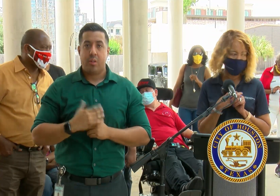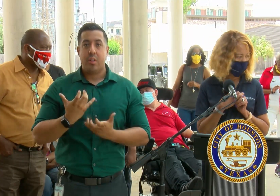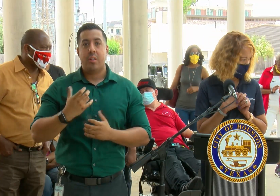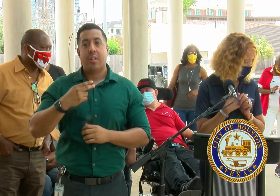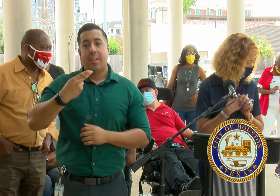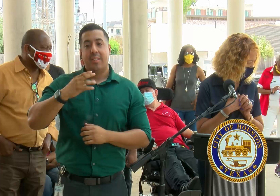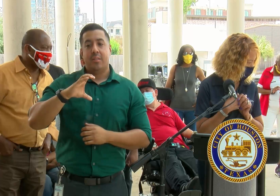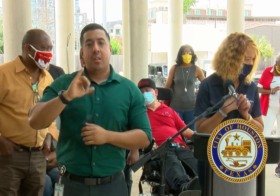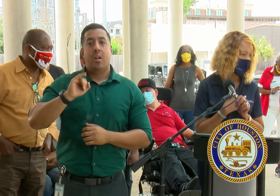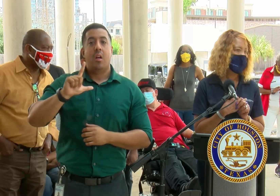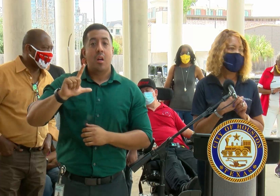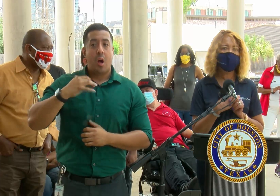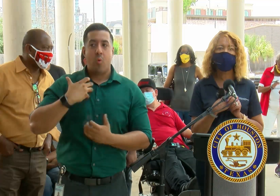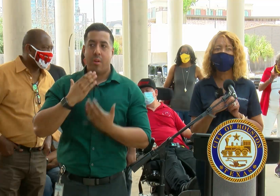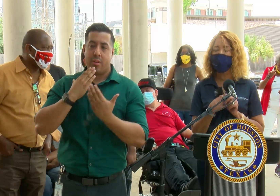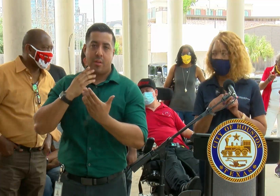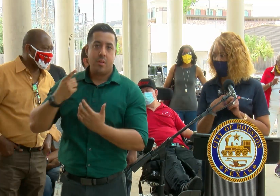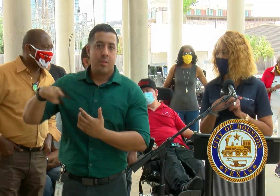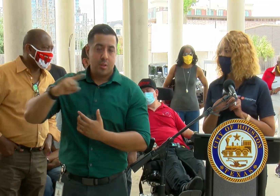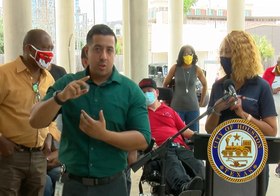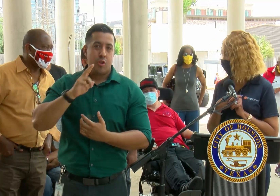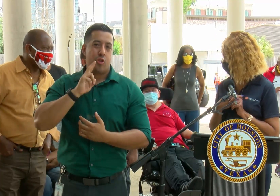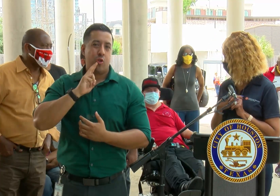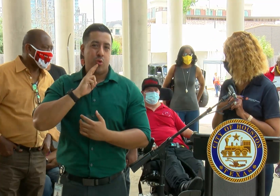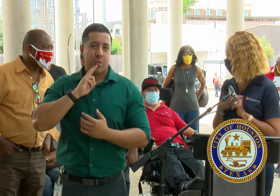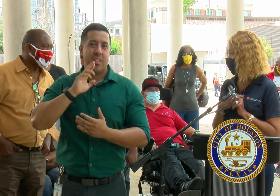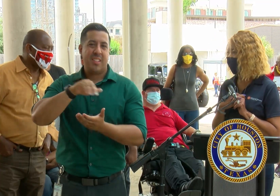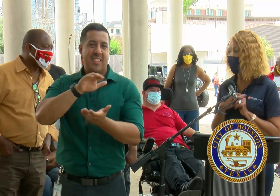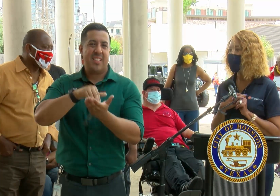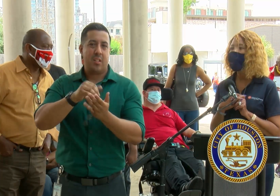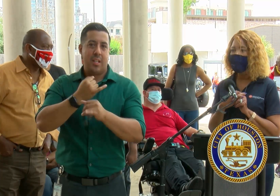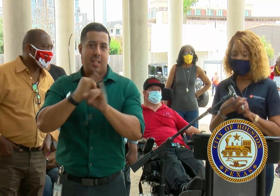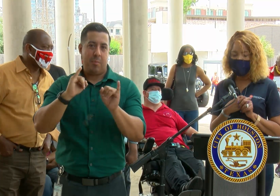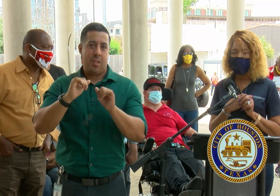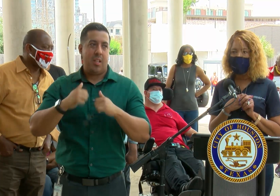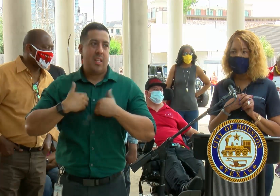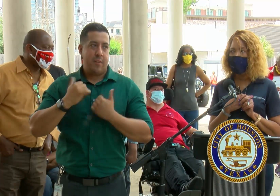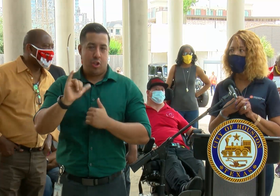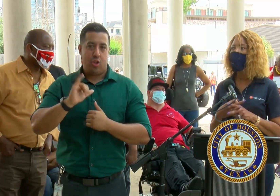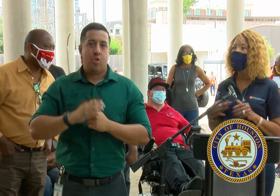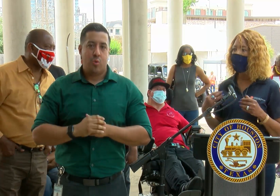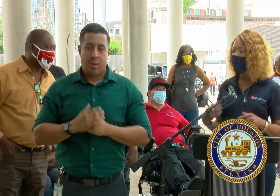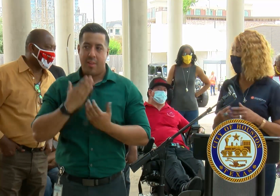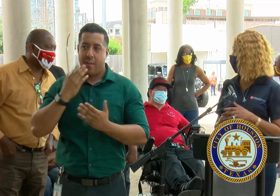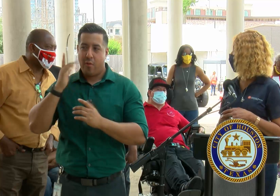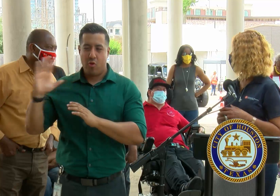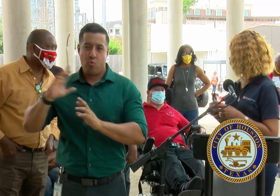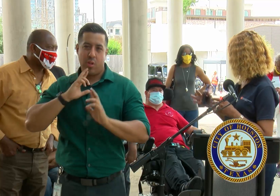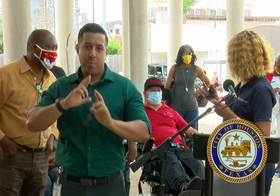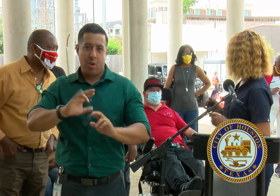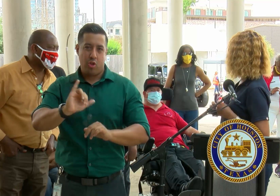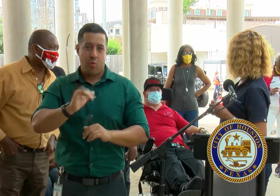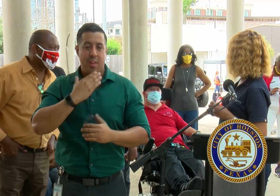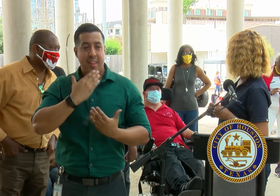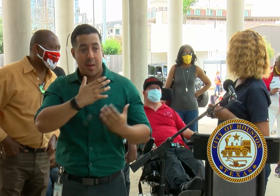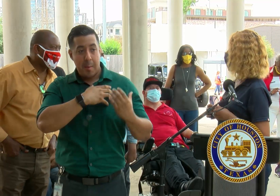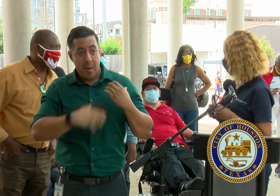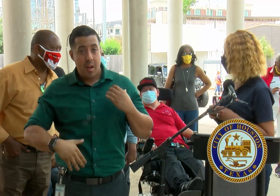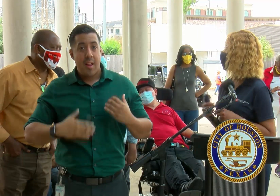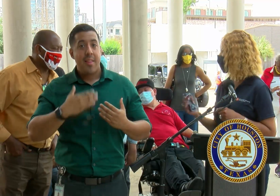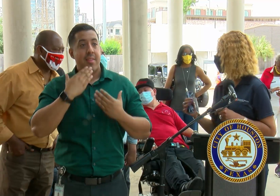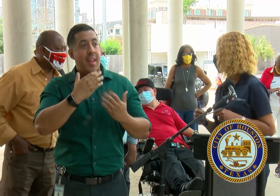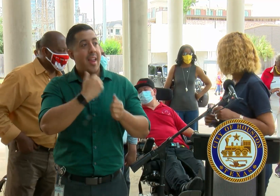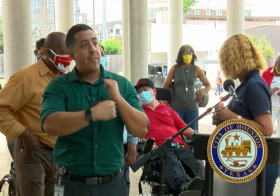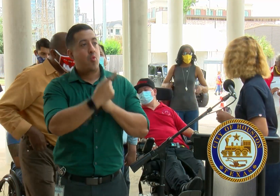for Independent Living for sponsoring this event as well. Thank you, Mayor, and thank everyone